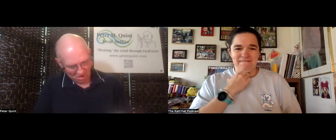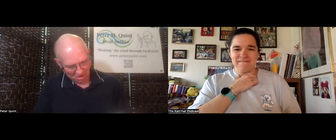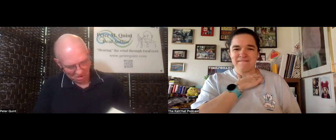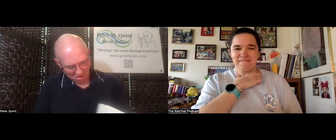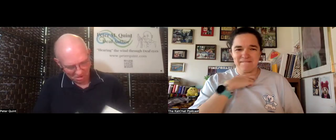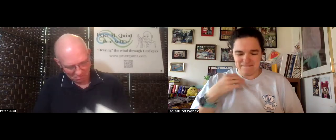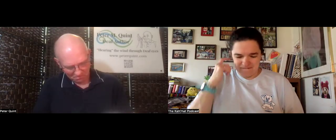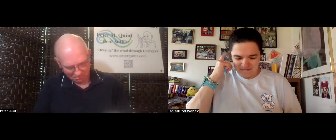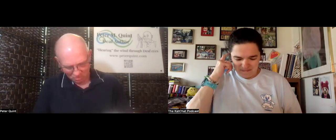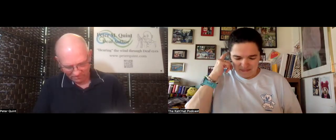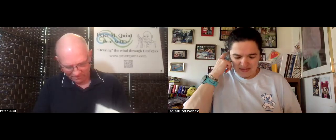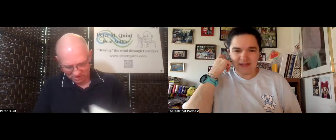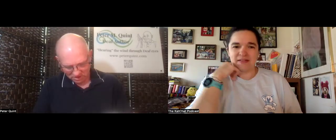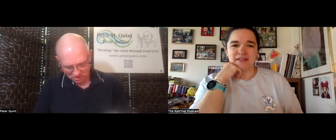for